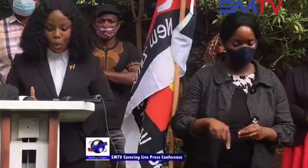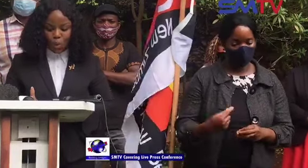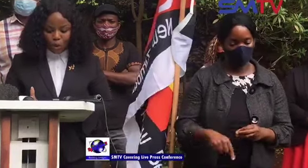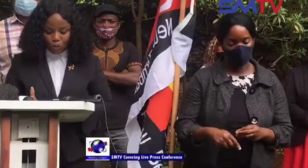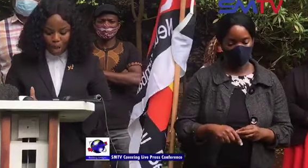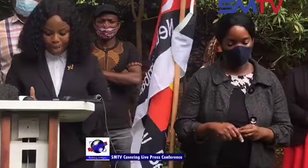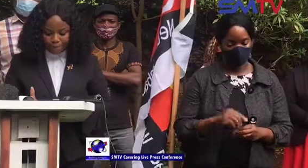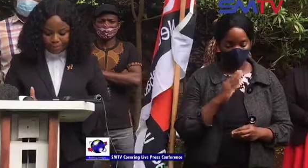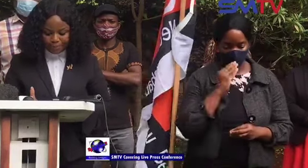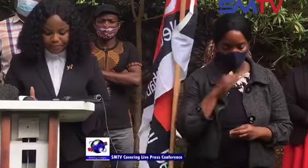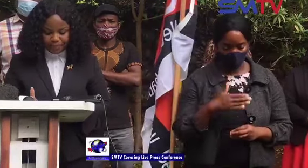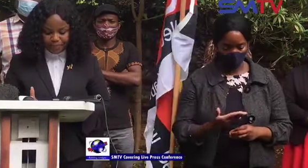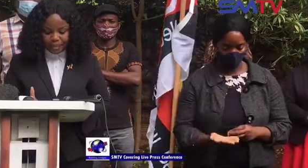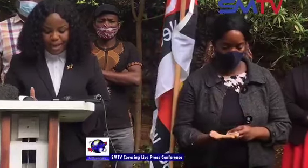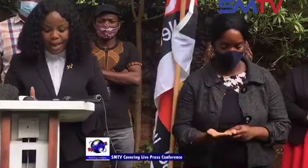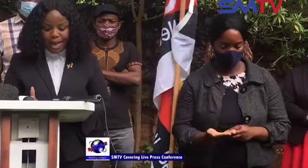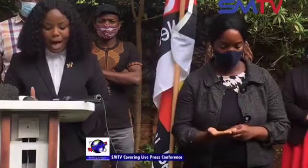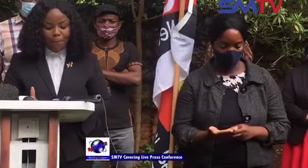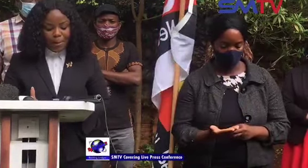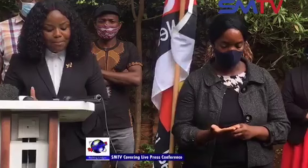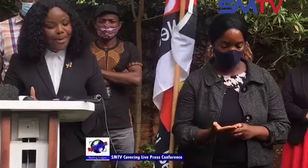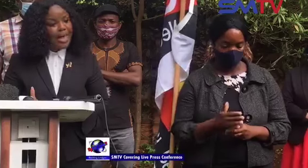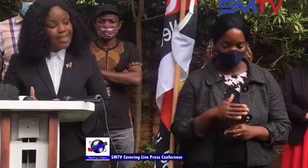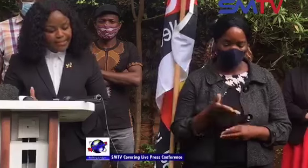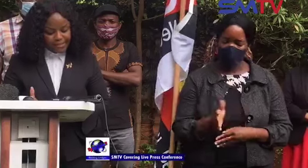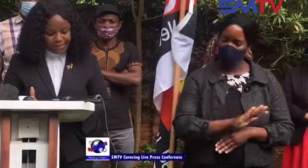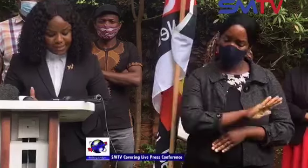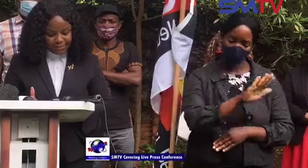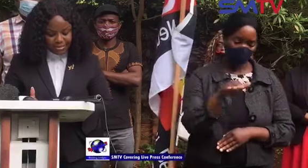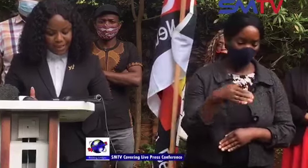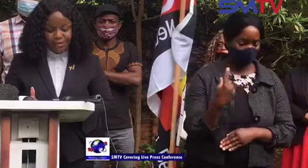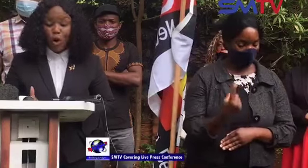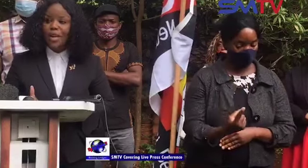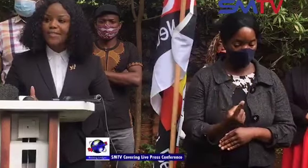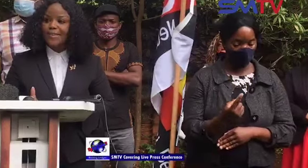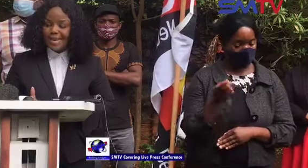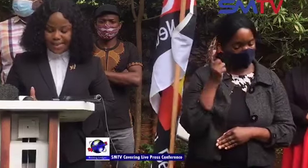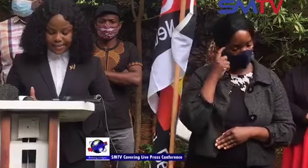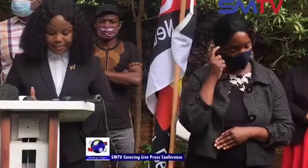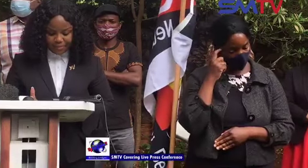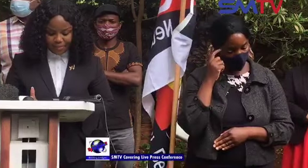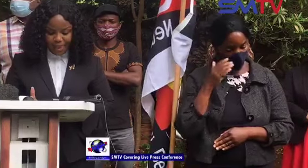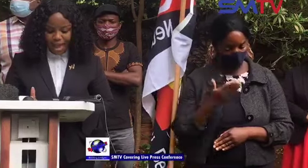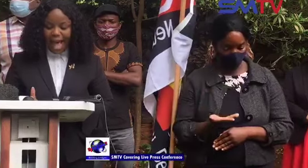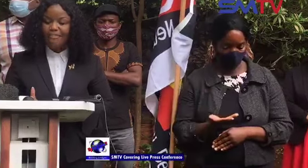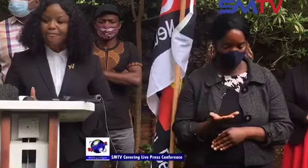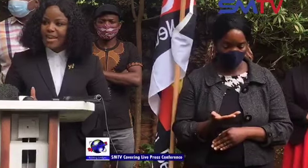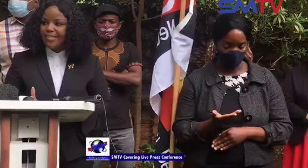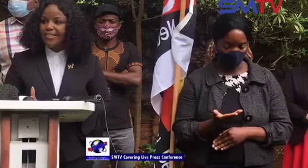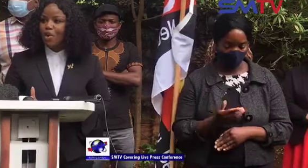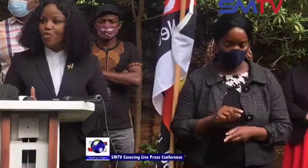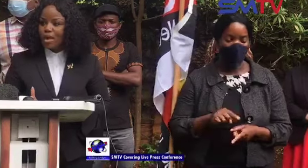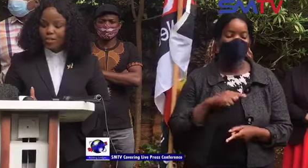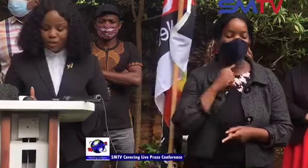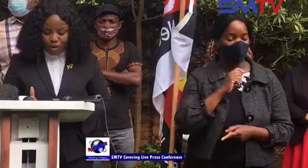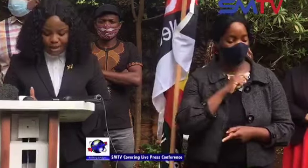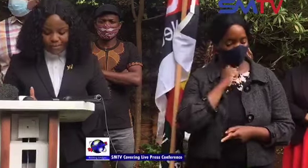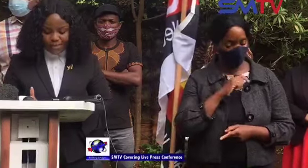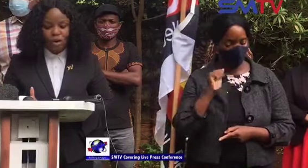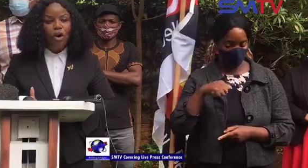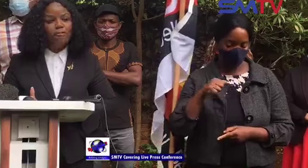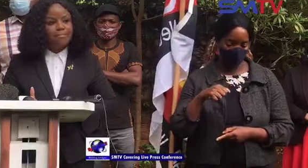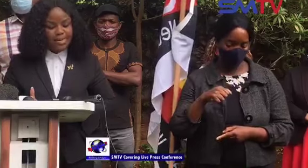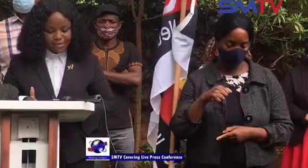rates worldwide. Our public health system is on its knees and faces a real